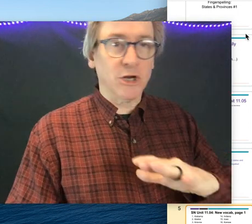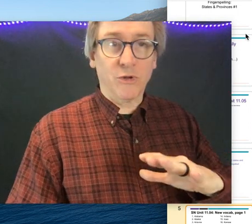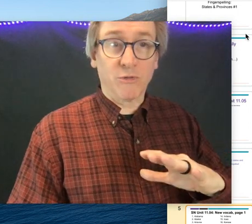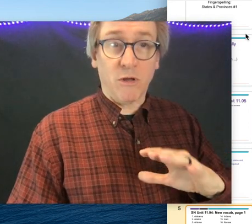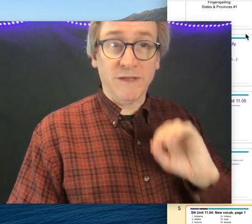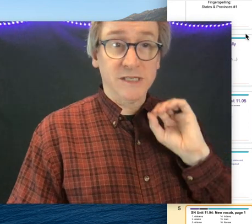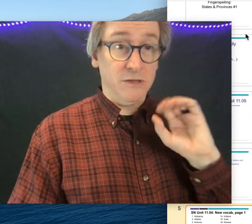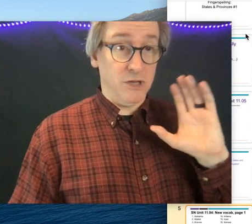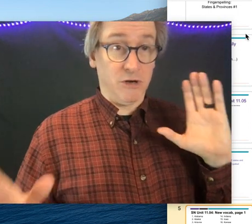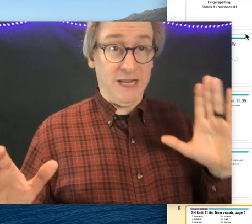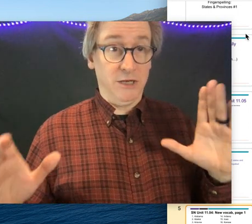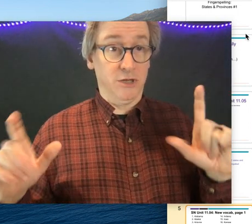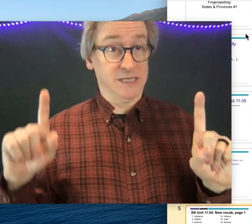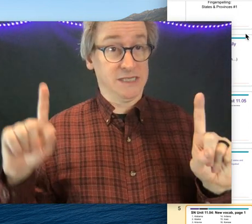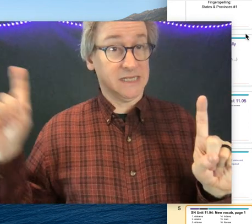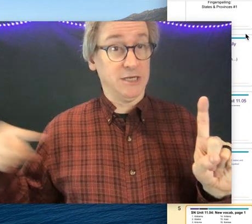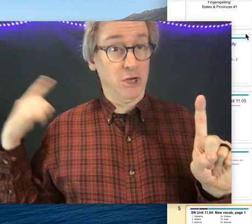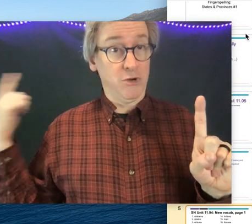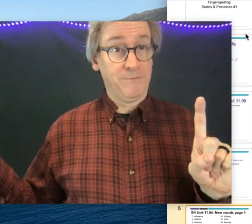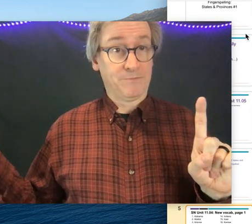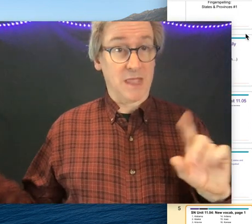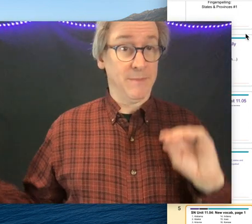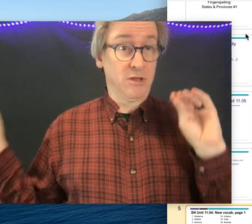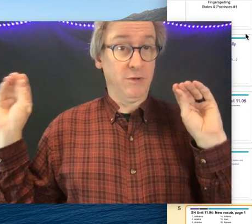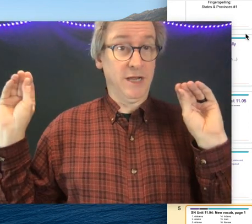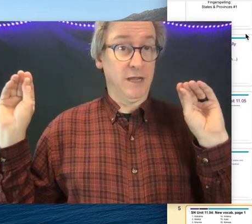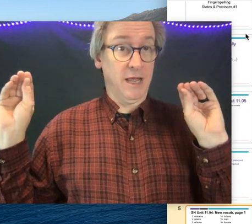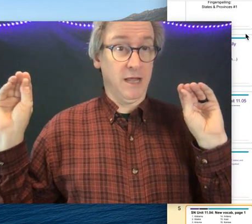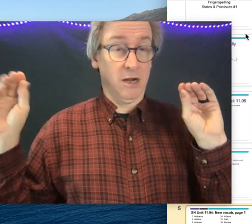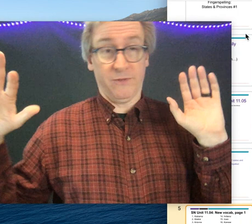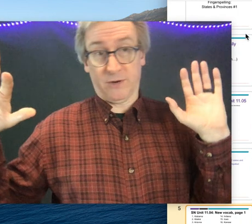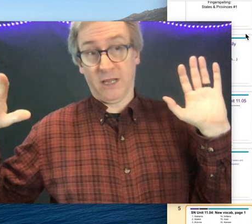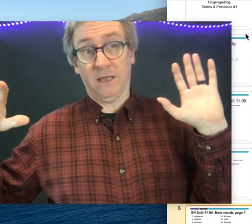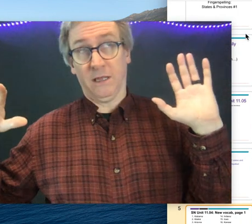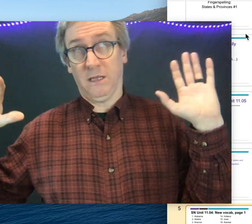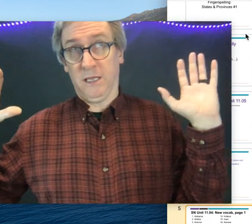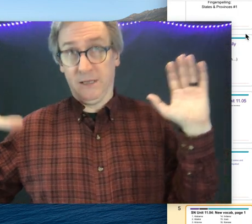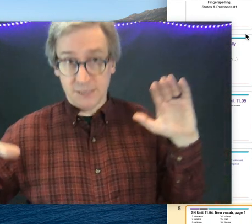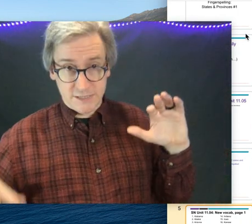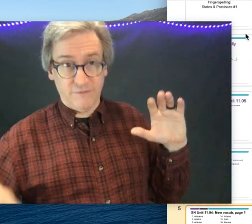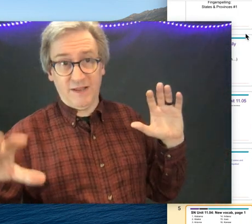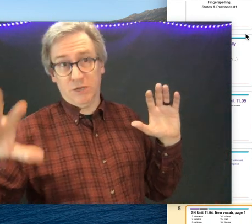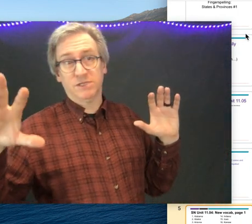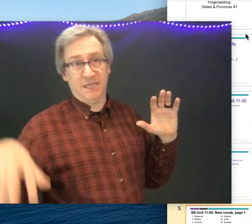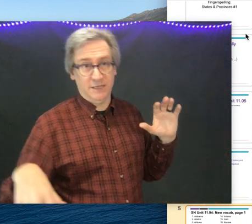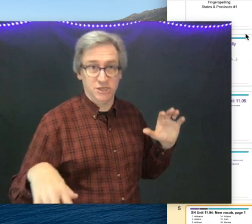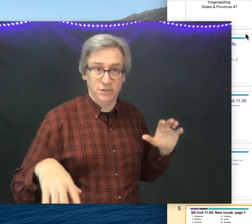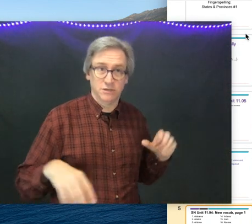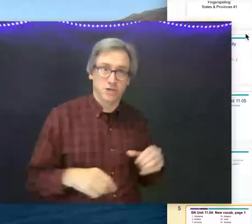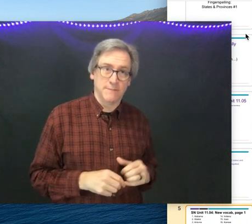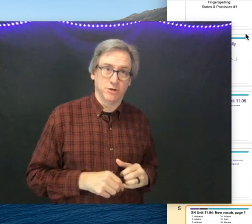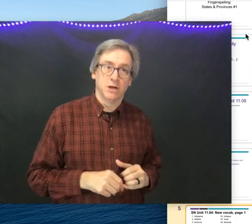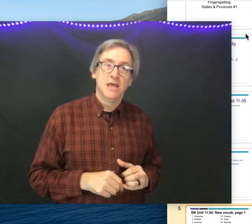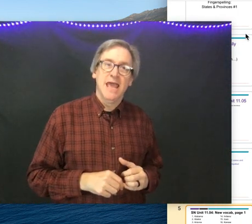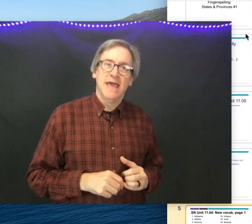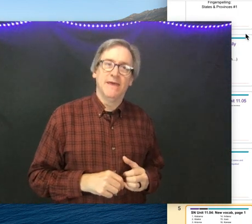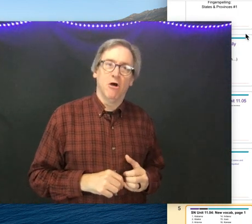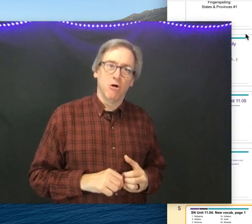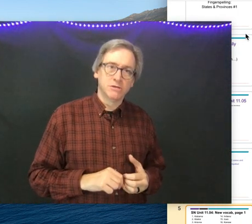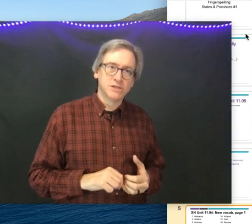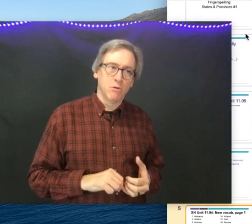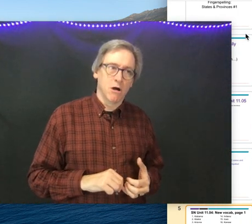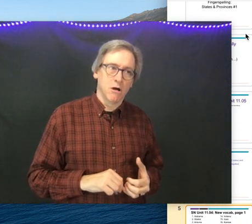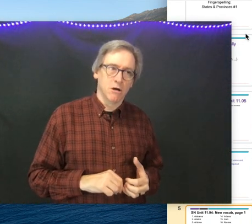So I'm not going to go through all these. They're in the slideshow. I'm including they're in the videos in this chapter, and